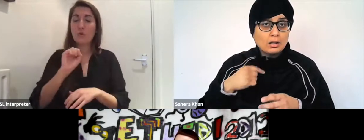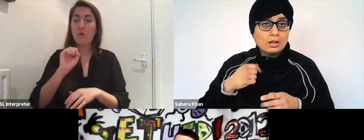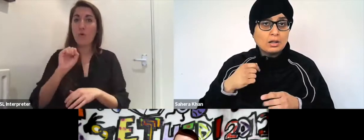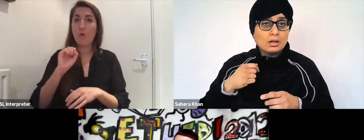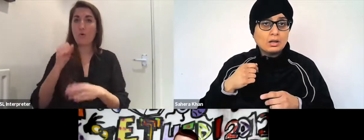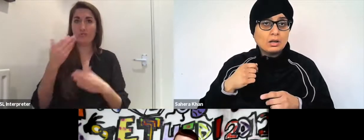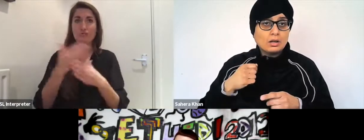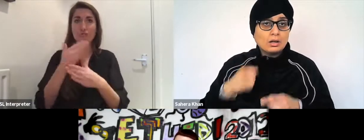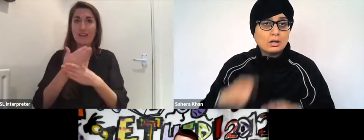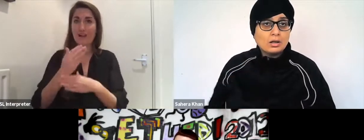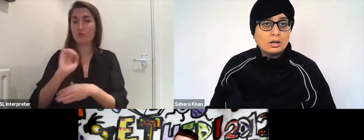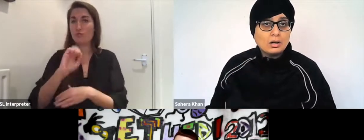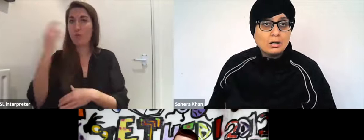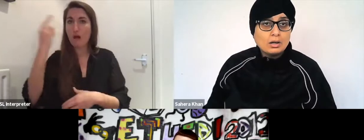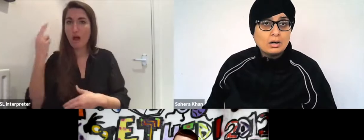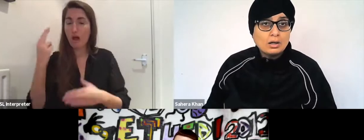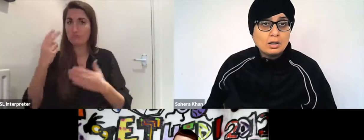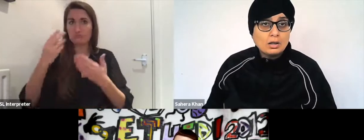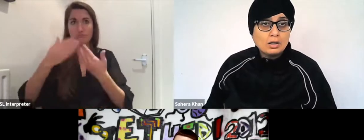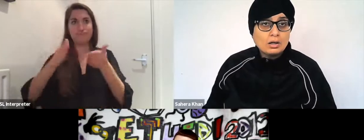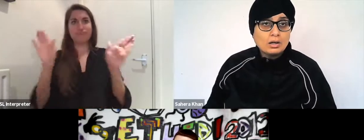ranging.